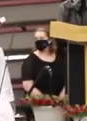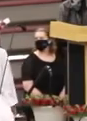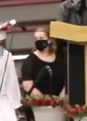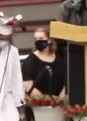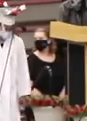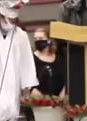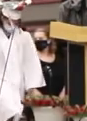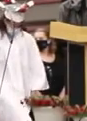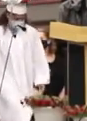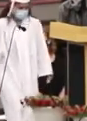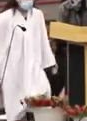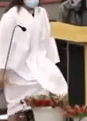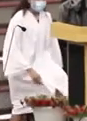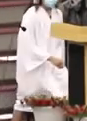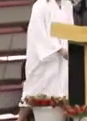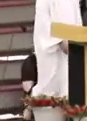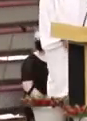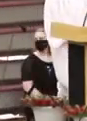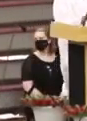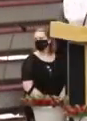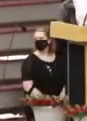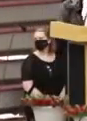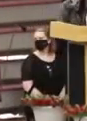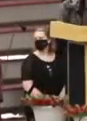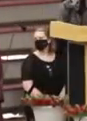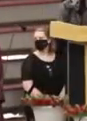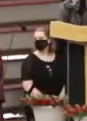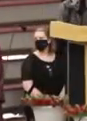Aisha Marie Camacho.